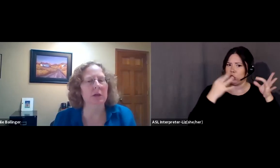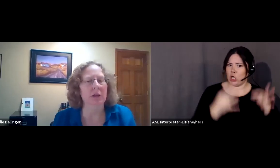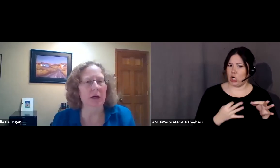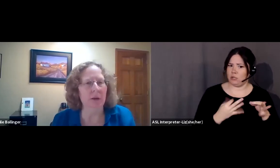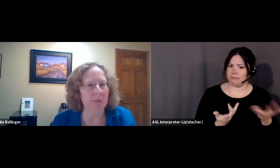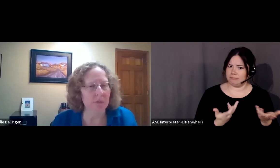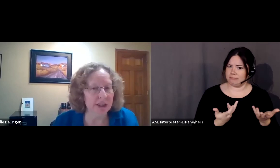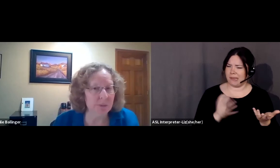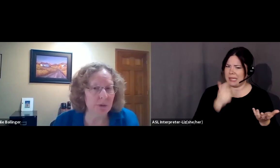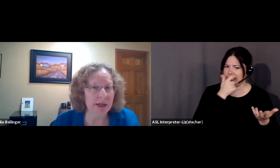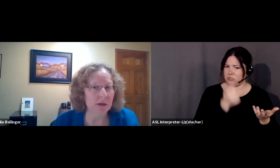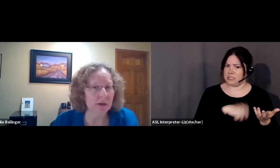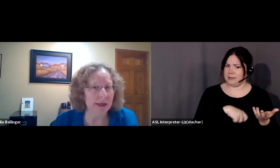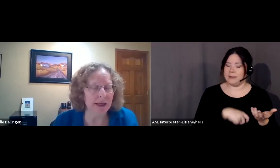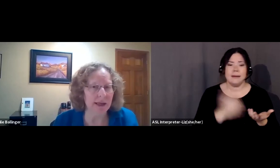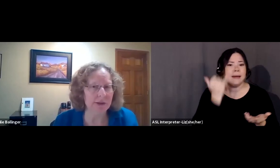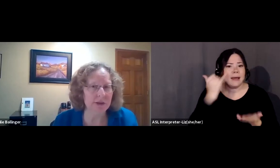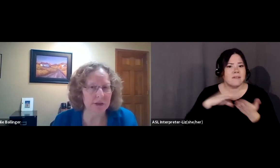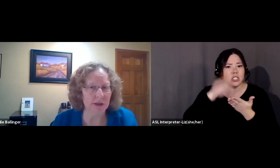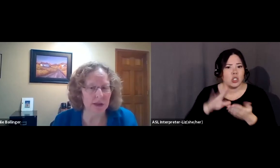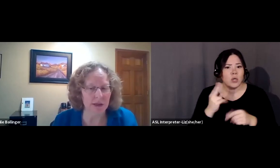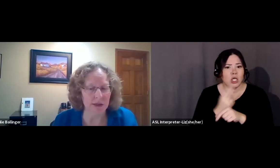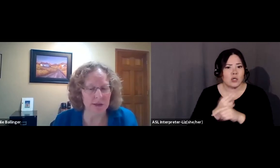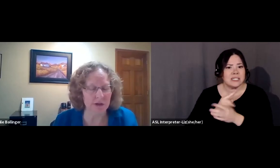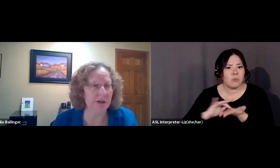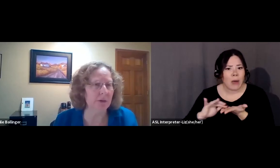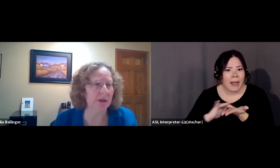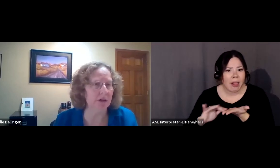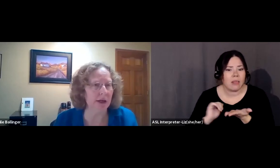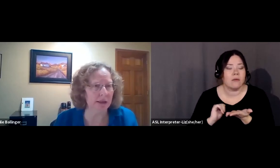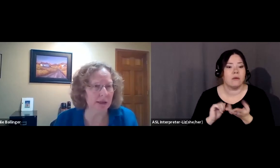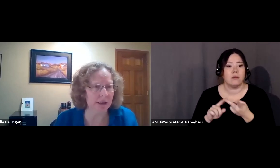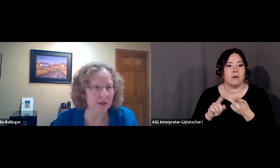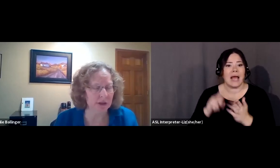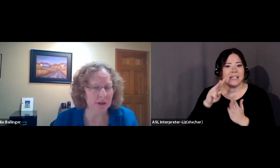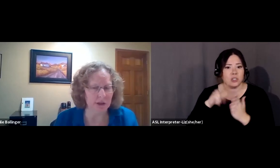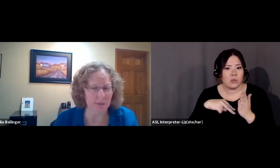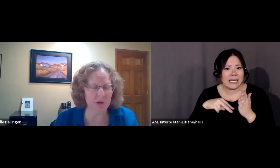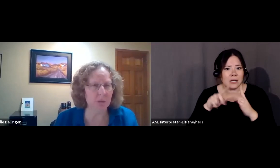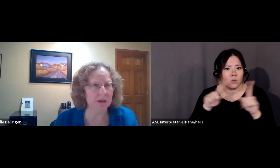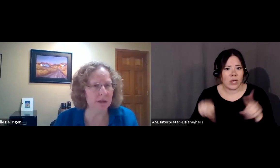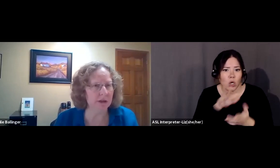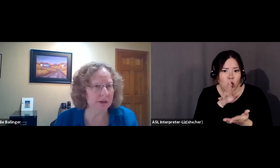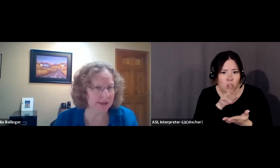student reads Braille and has a screen reader and needs